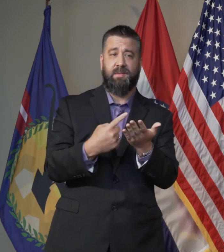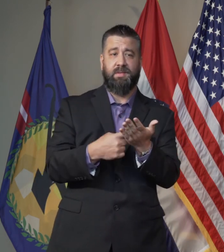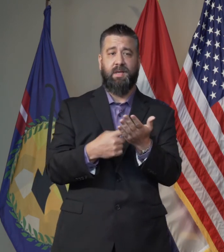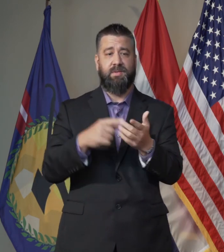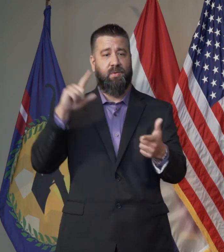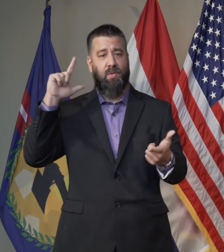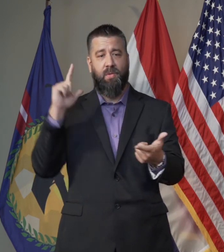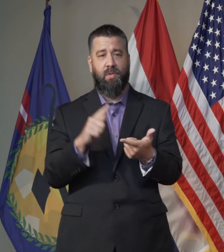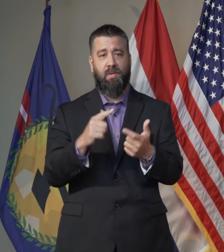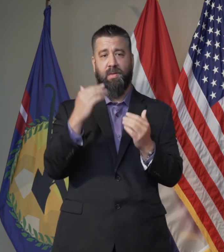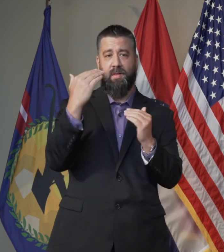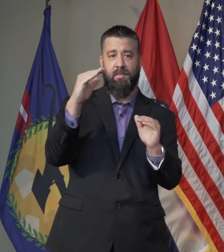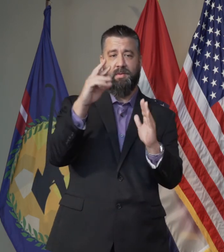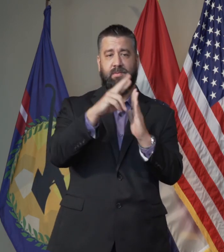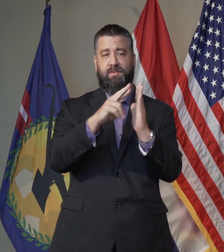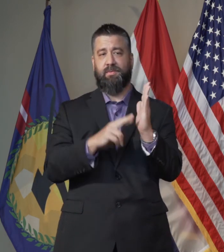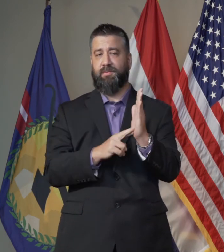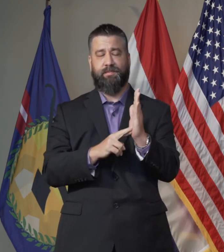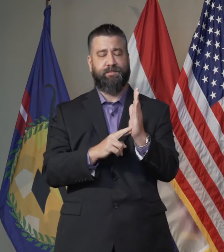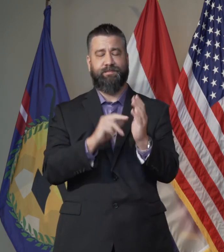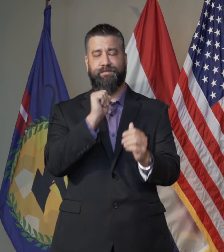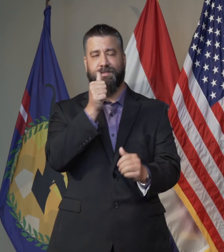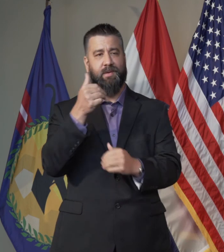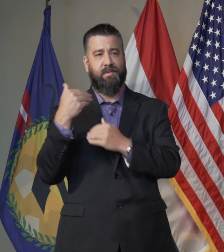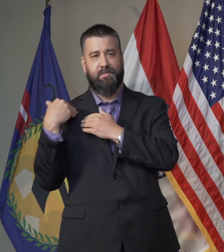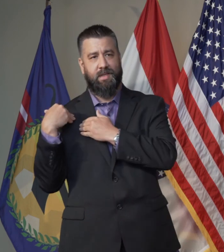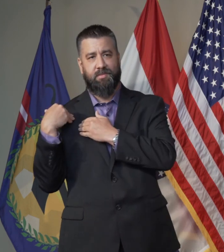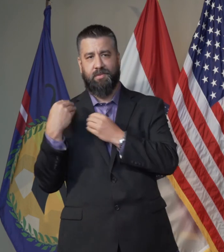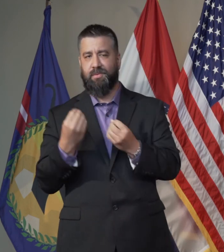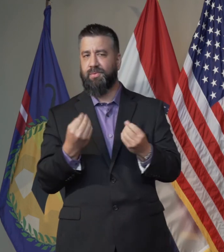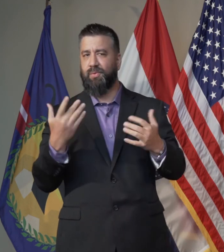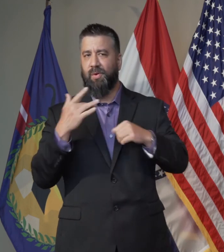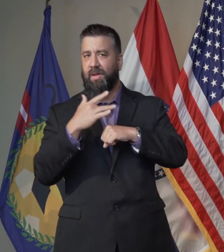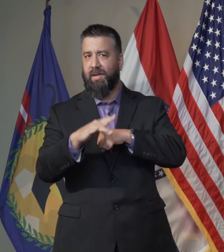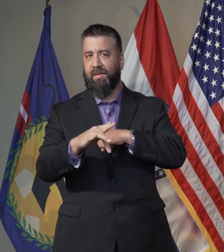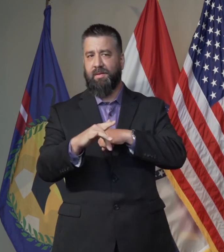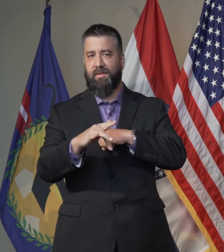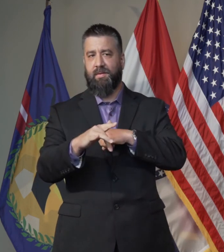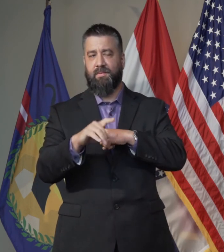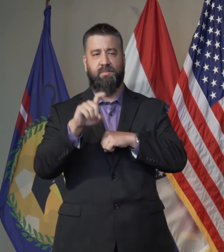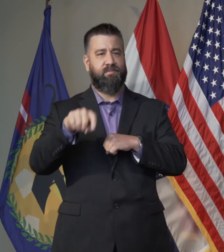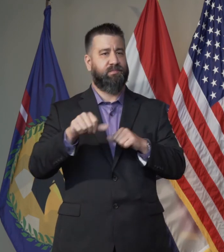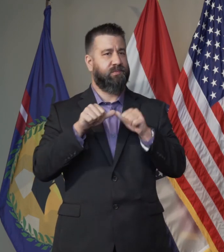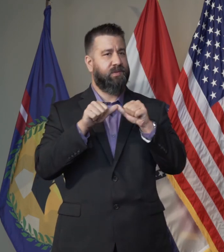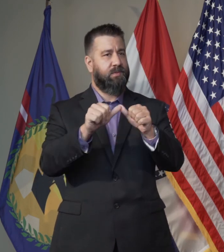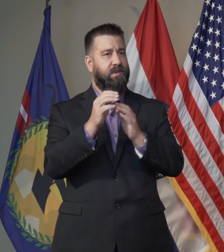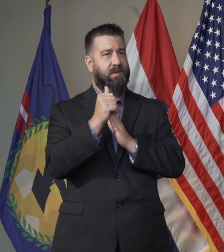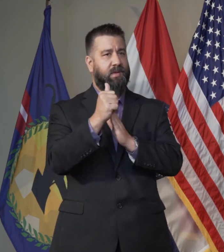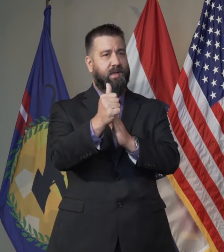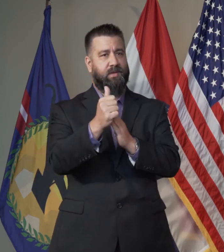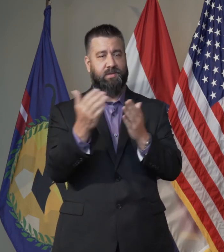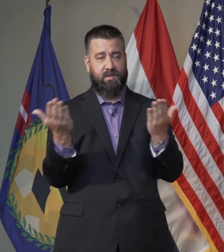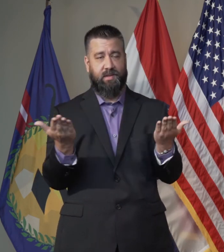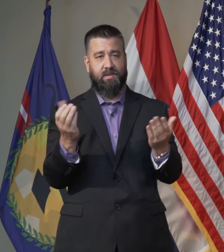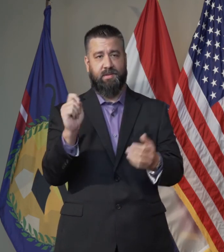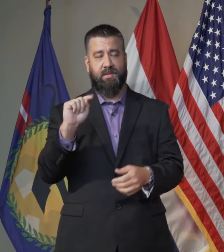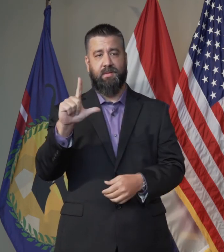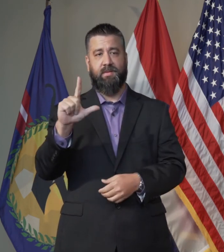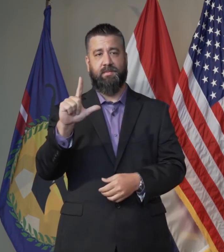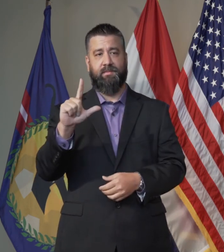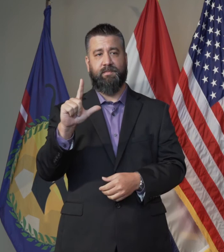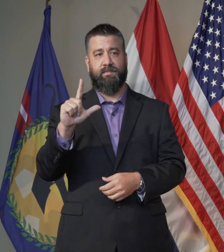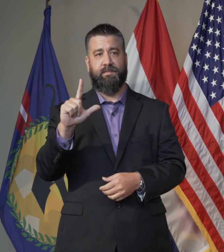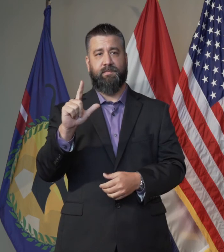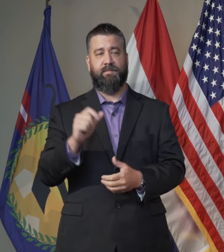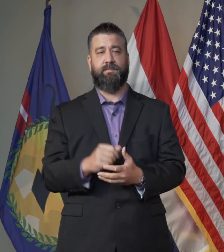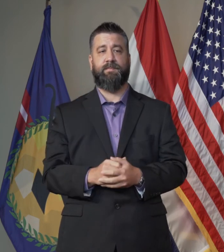is irresponsible and premature. We must continue to be leaders of the fight here in St. Louis County. There's